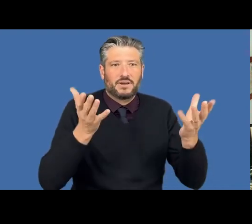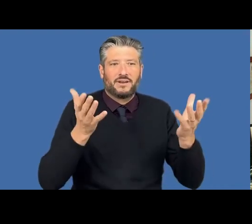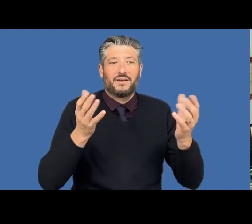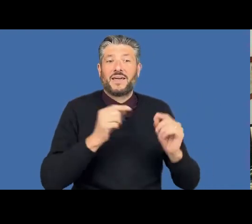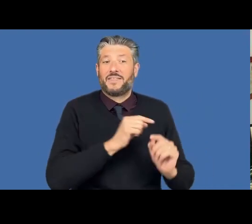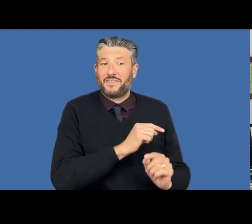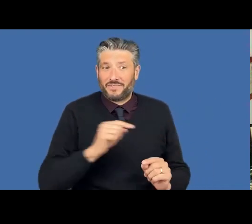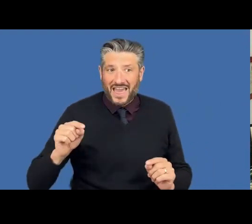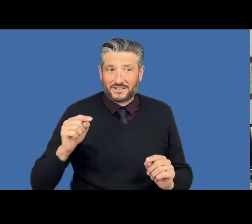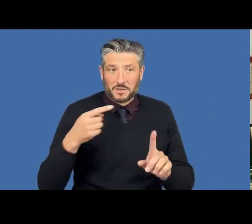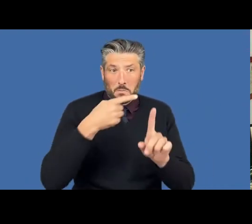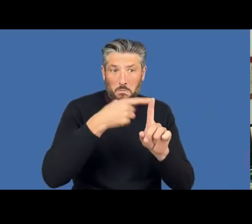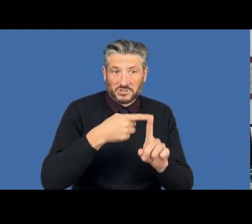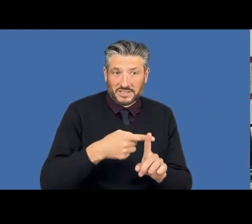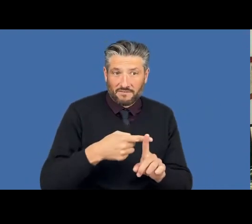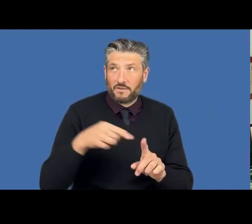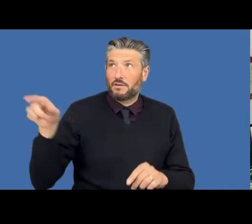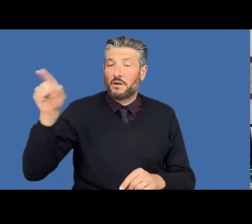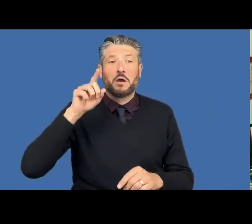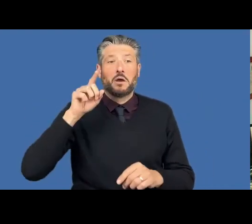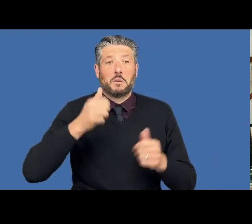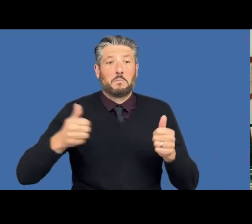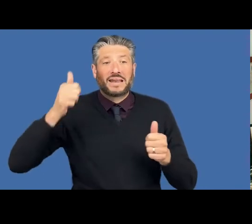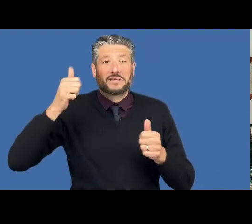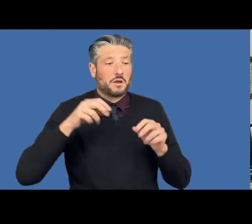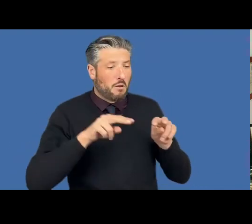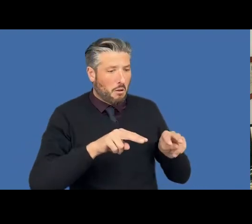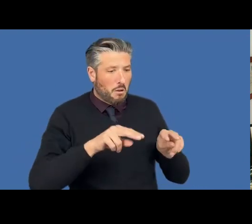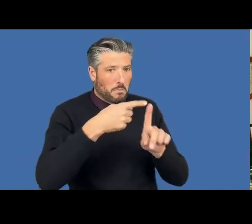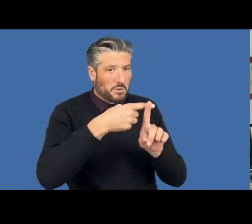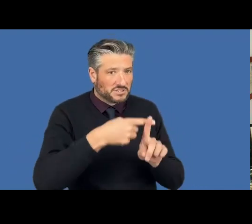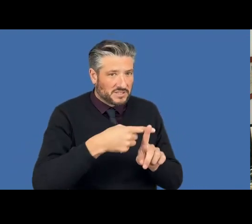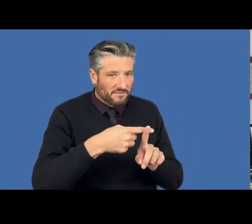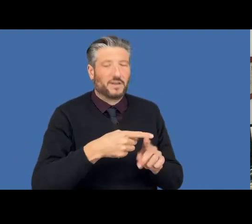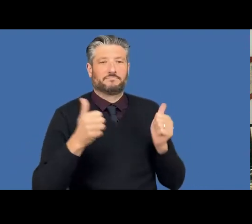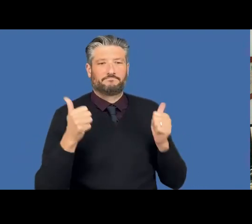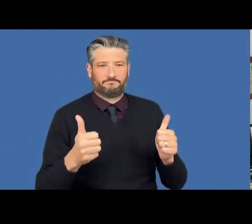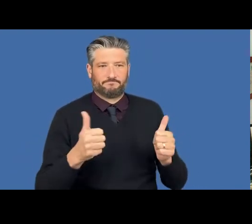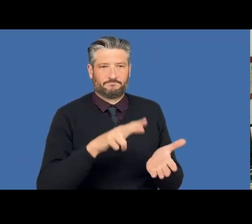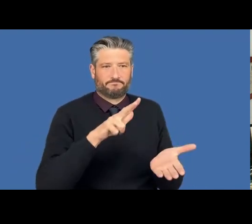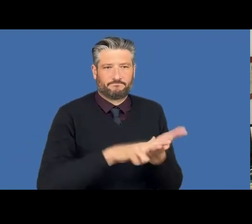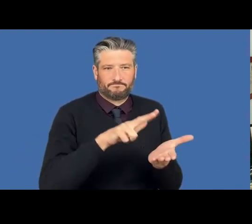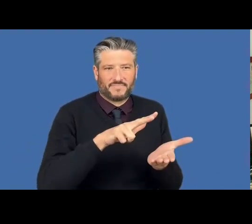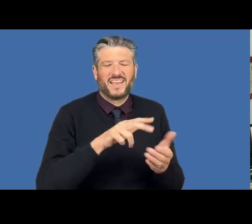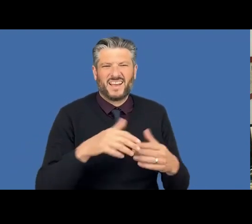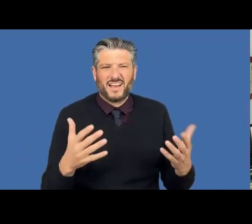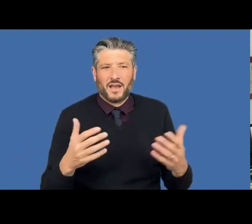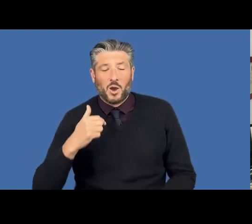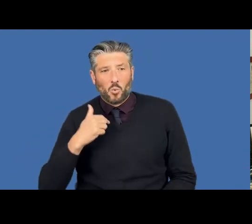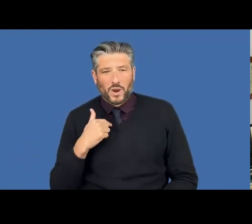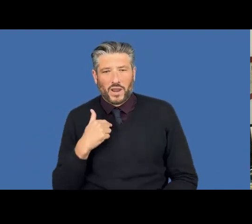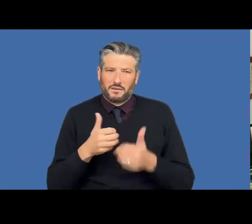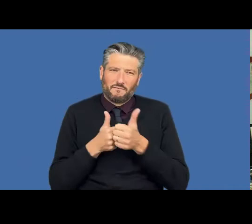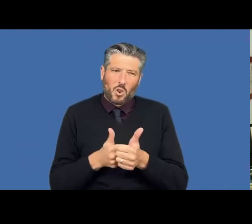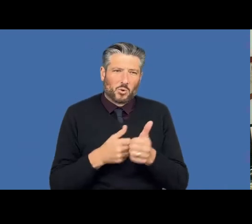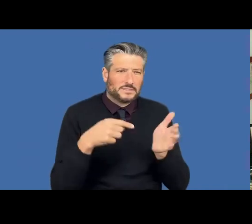buy-in. So a lot of this isn't about technicalities. We do teach the technical skills. We are doing stuff around training. I